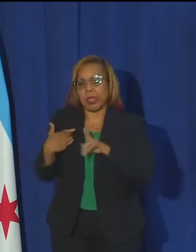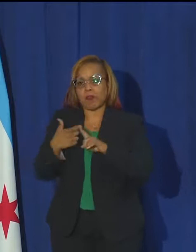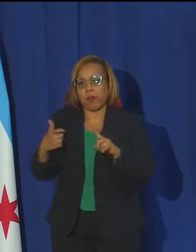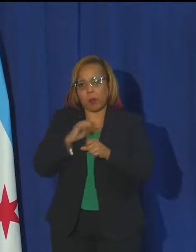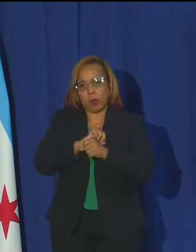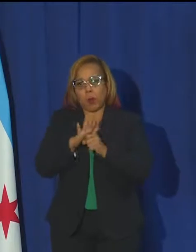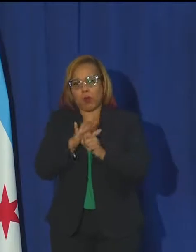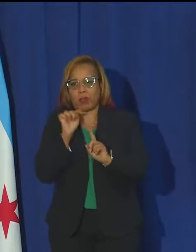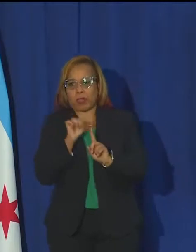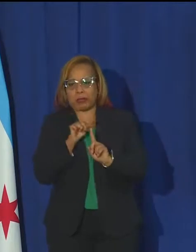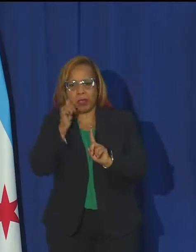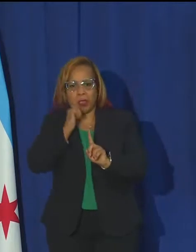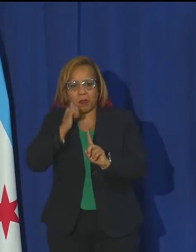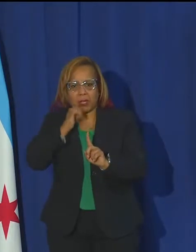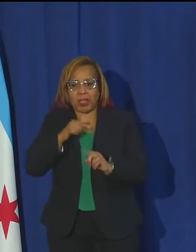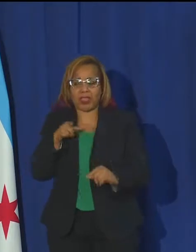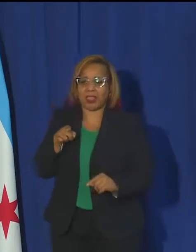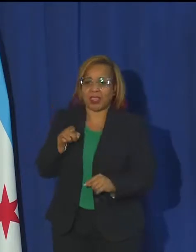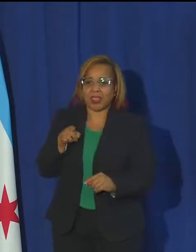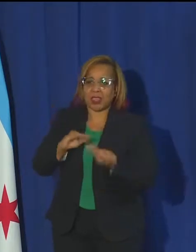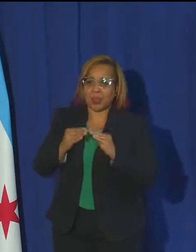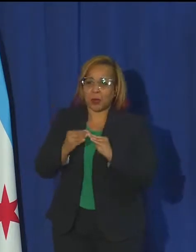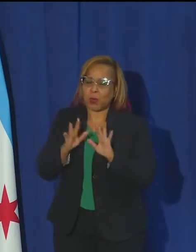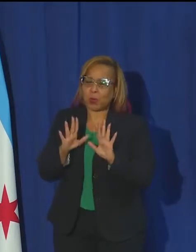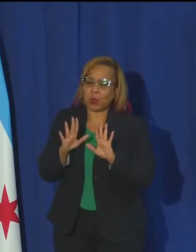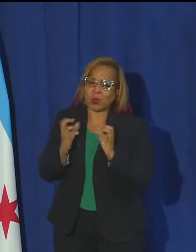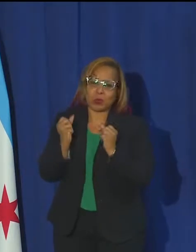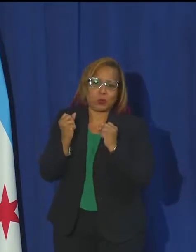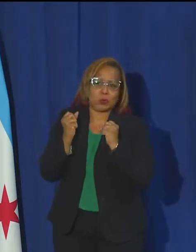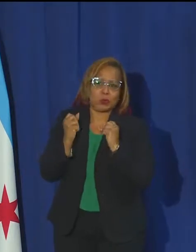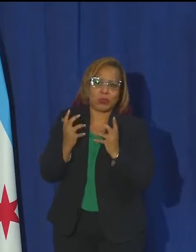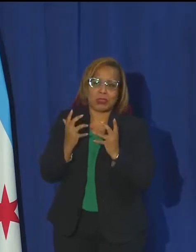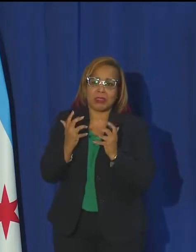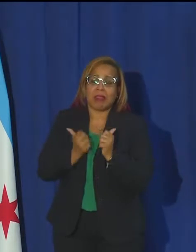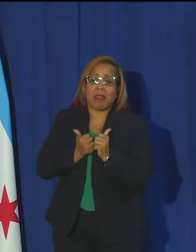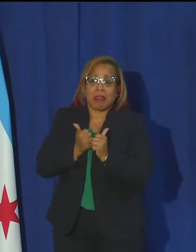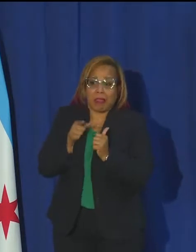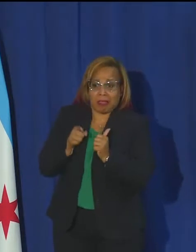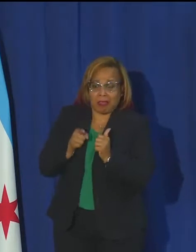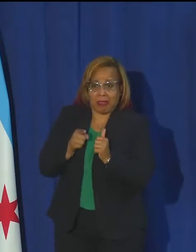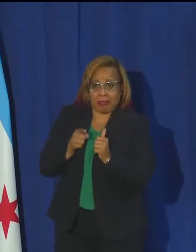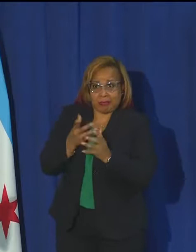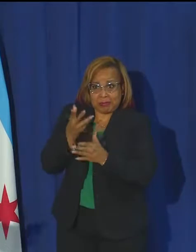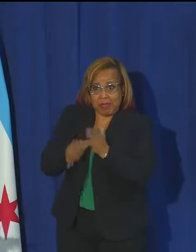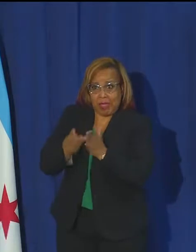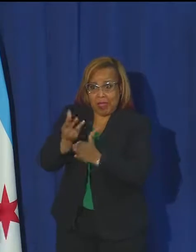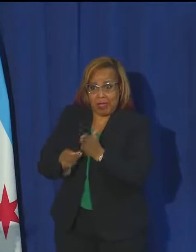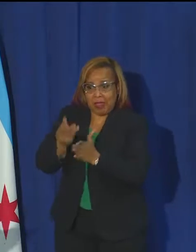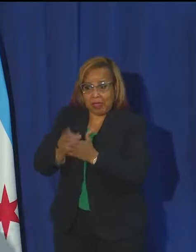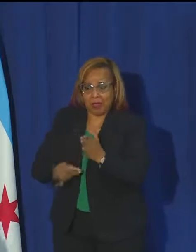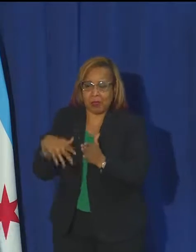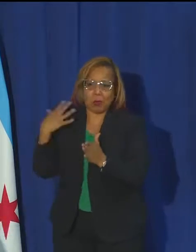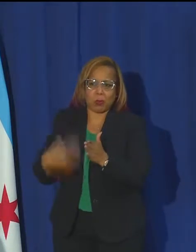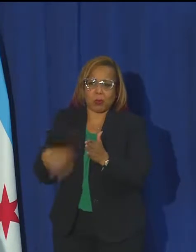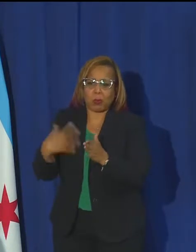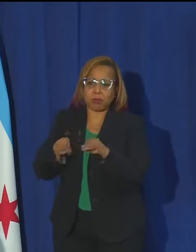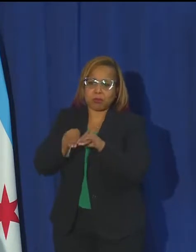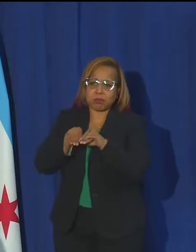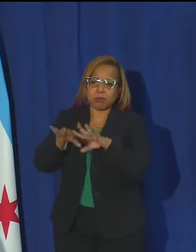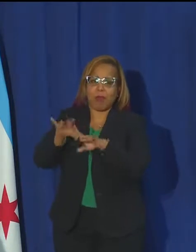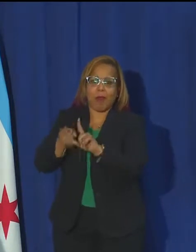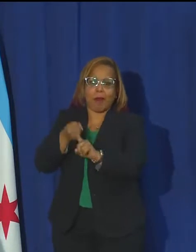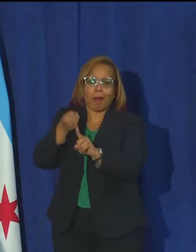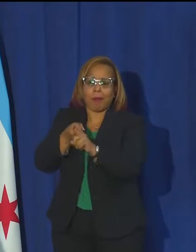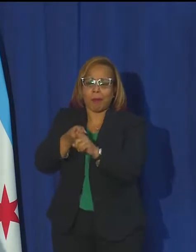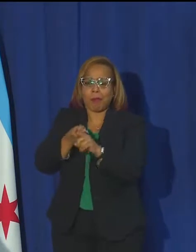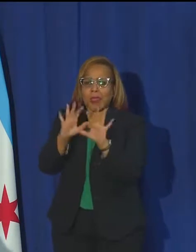COVID every day. Now, that is still too many deaths, and every one of these deaths, you know, has such ripple impacts in terms